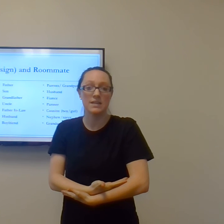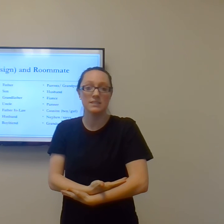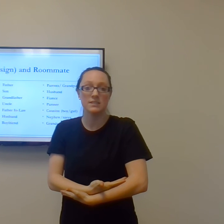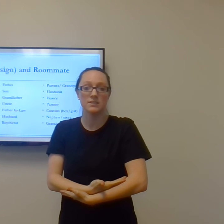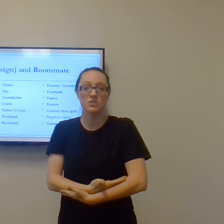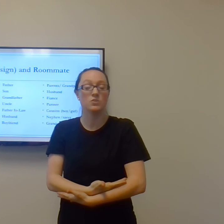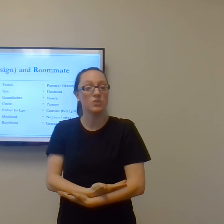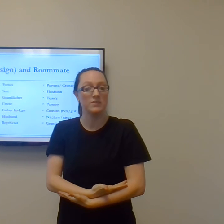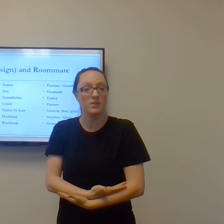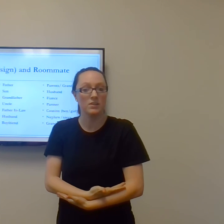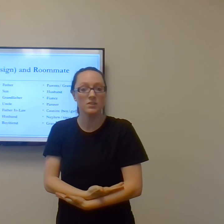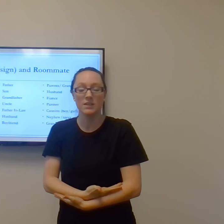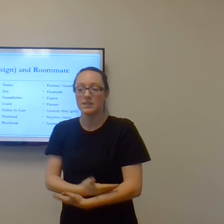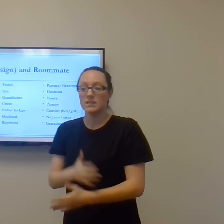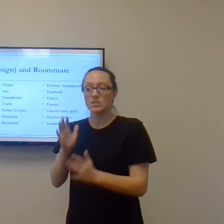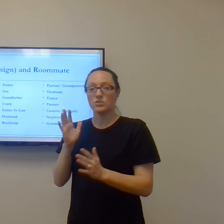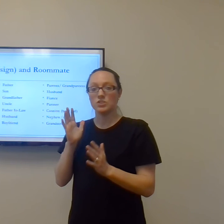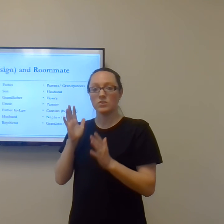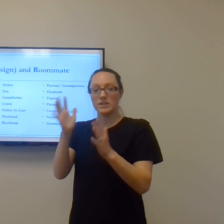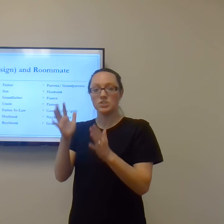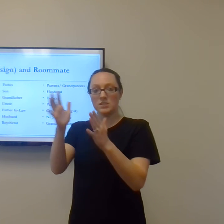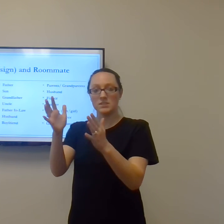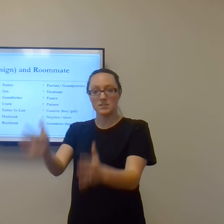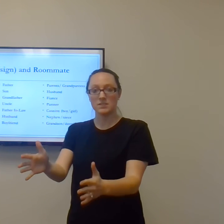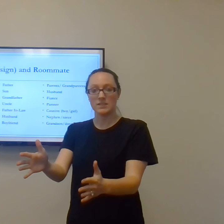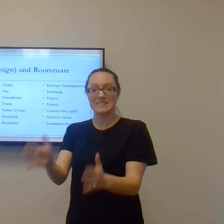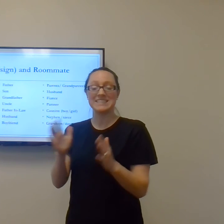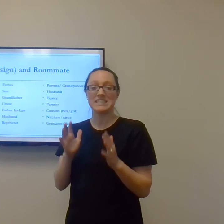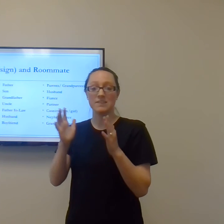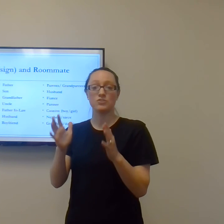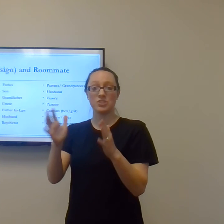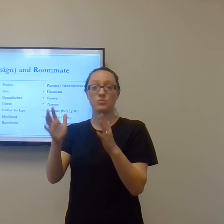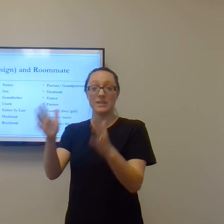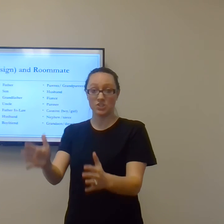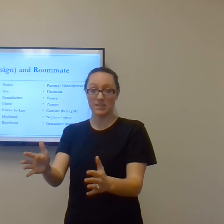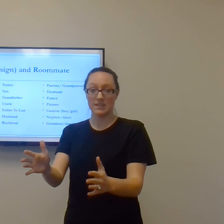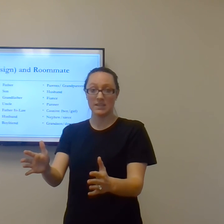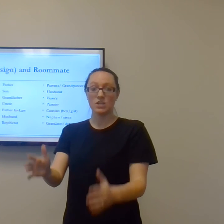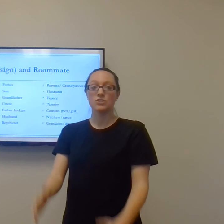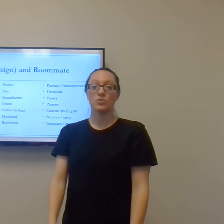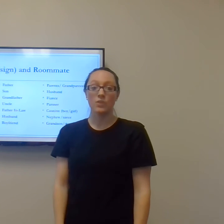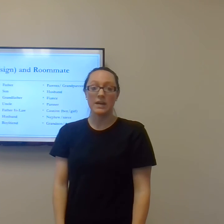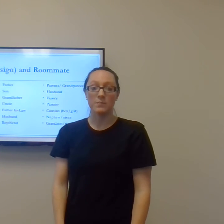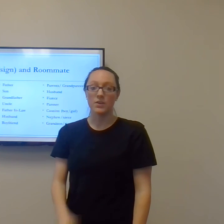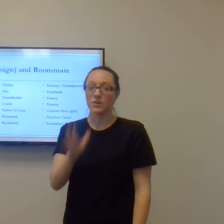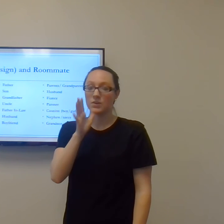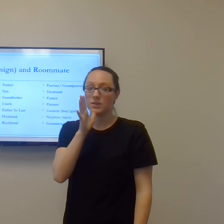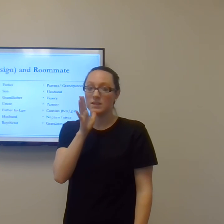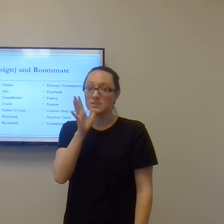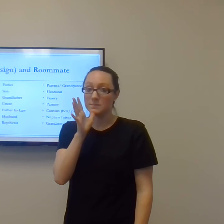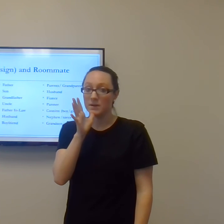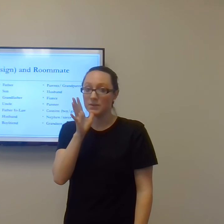sign, so is grandfather. So generation, that's the sign for generation. So grandmother is